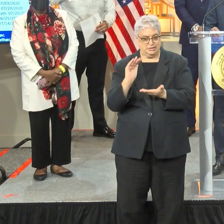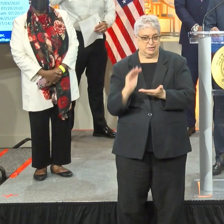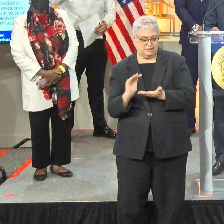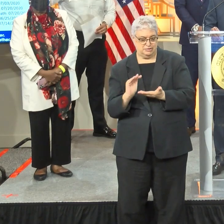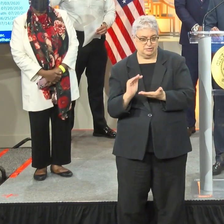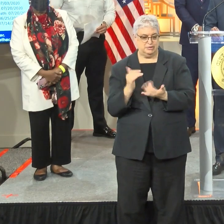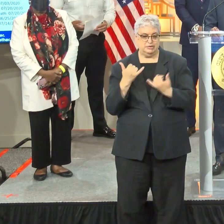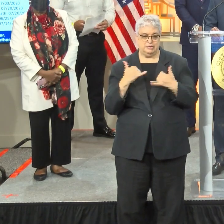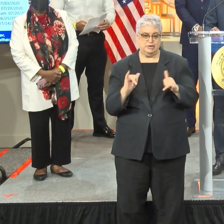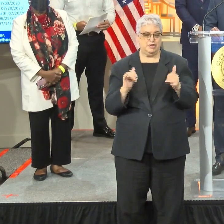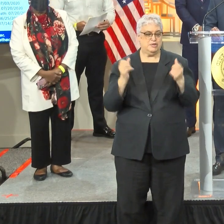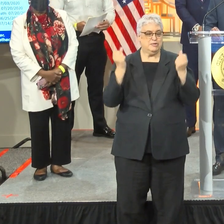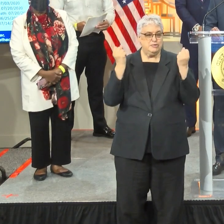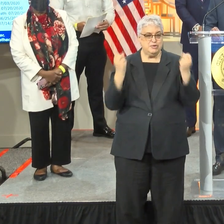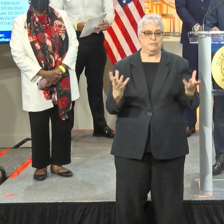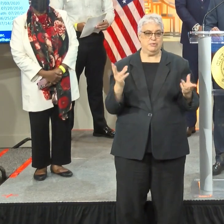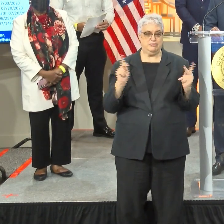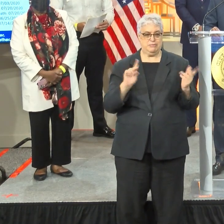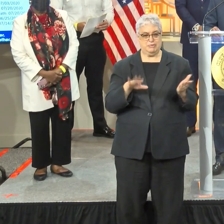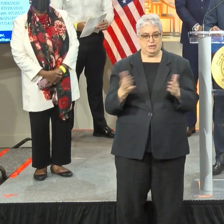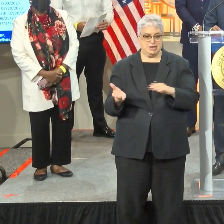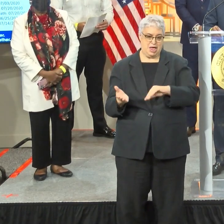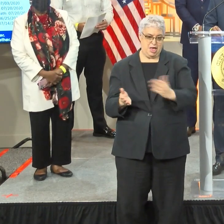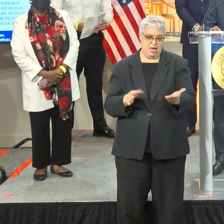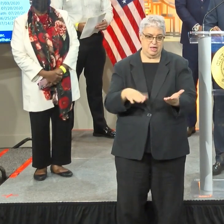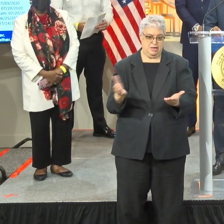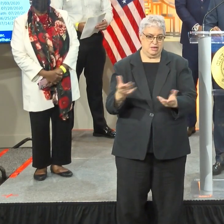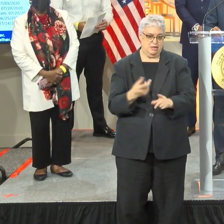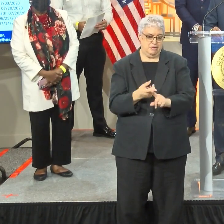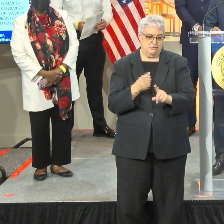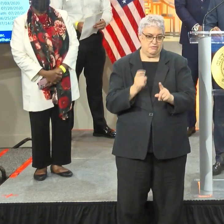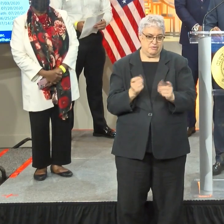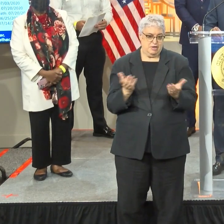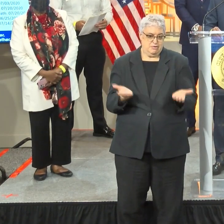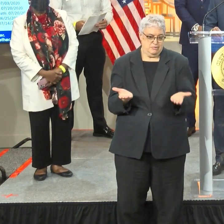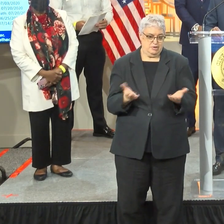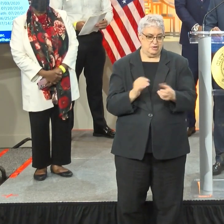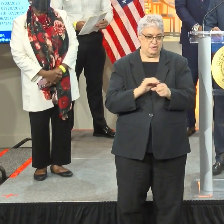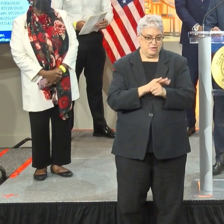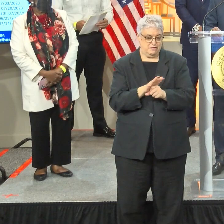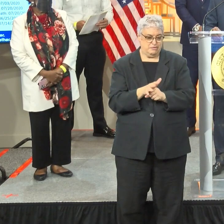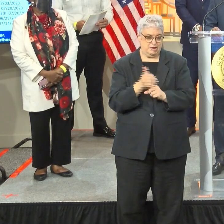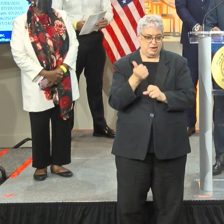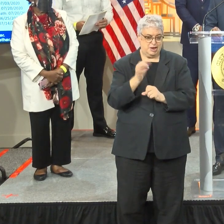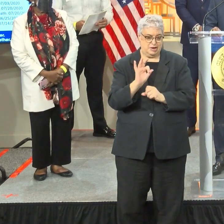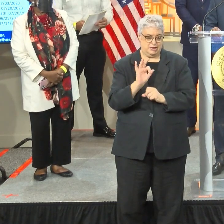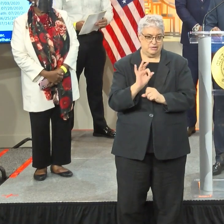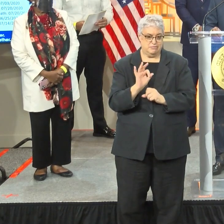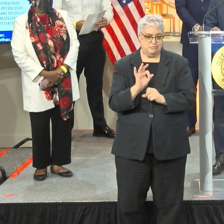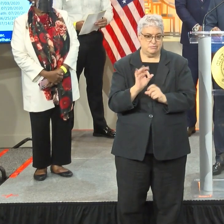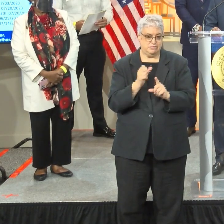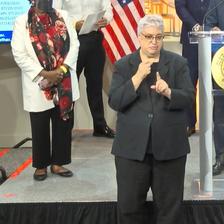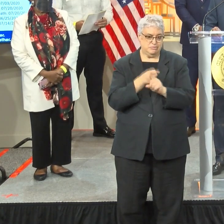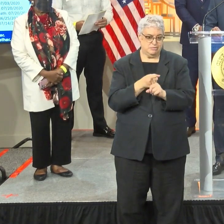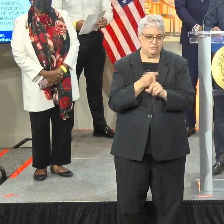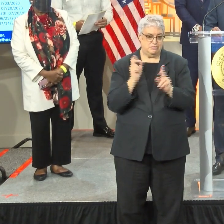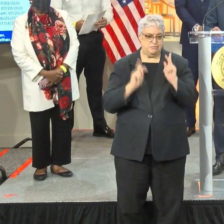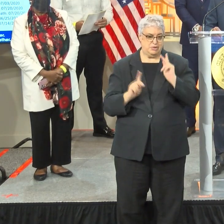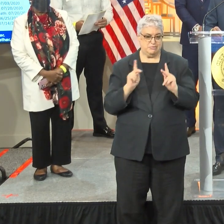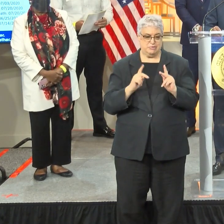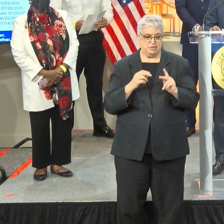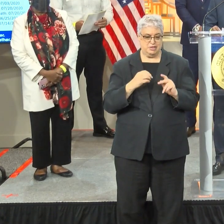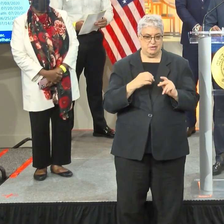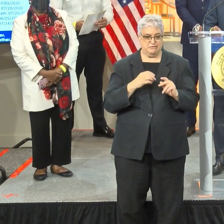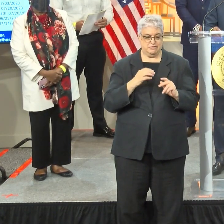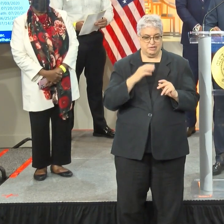still way too many people who are dying as a result of this virus, and the disproportionate impact is on people of color, in